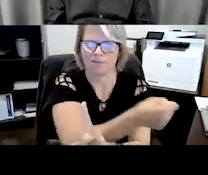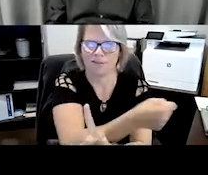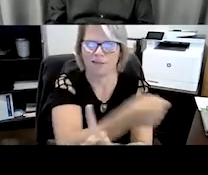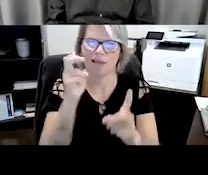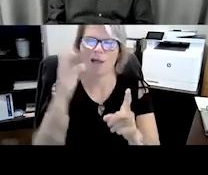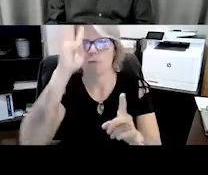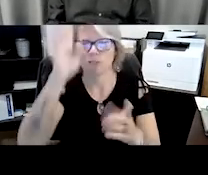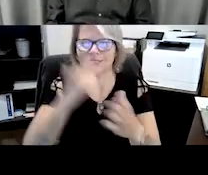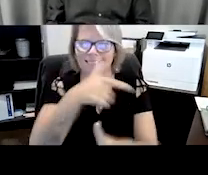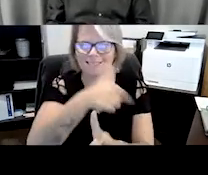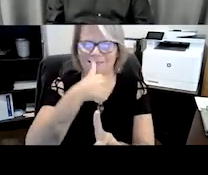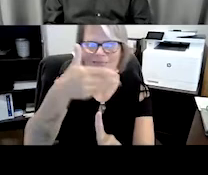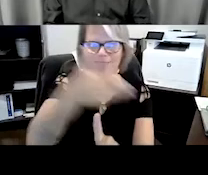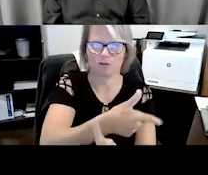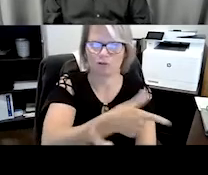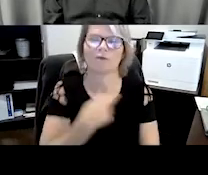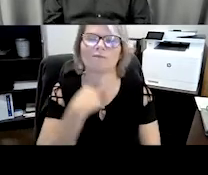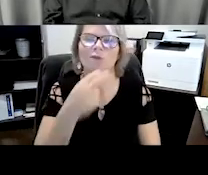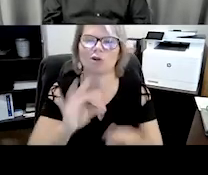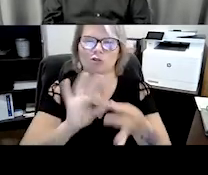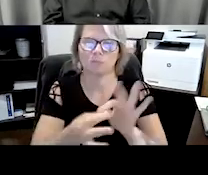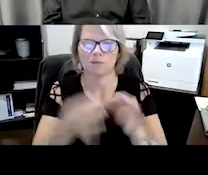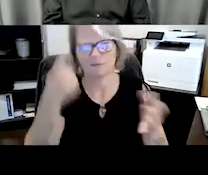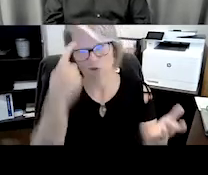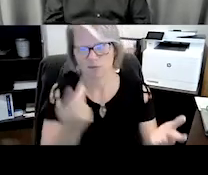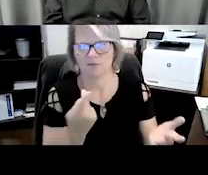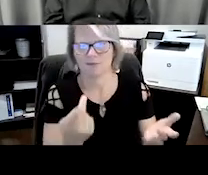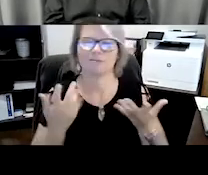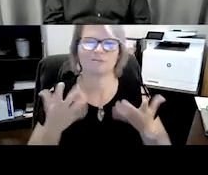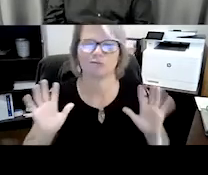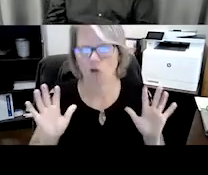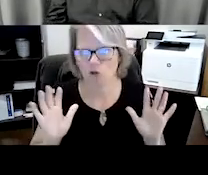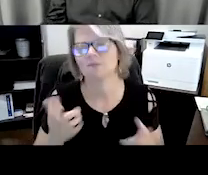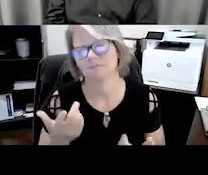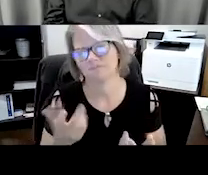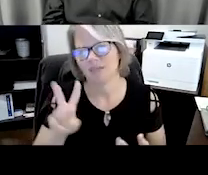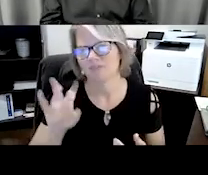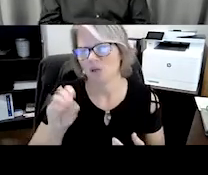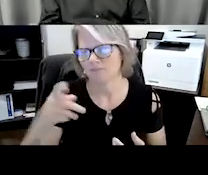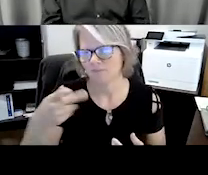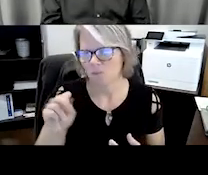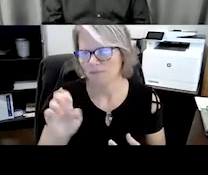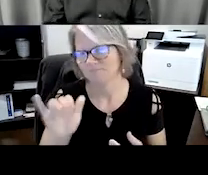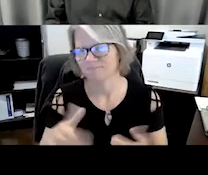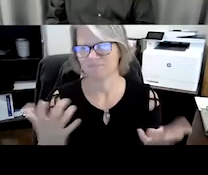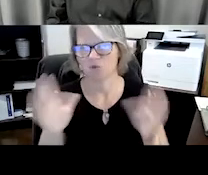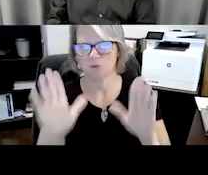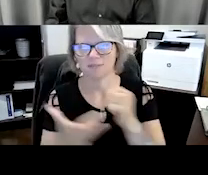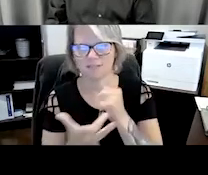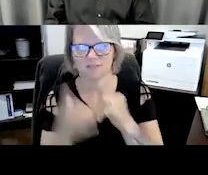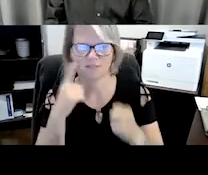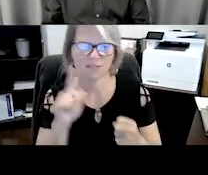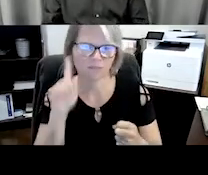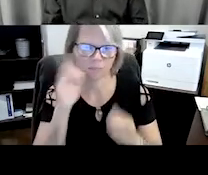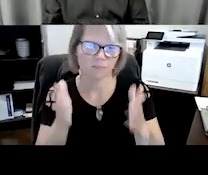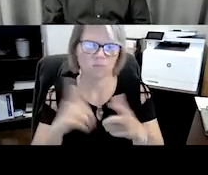Christy this." Just speak directly to me. Okay, just imagine that the interpreter is the person to whom you're speaking, and it'll be a very